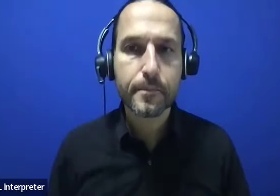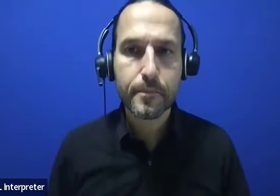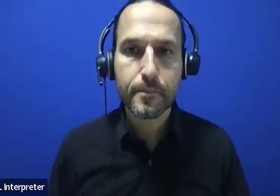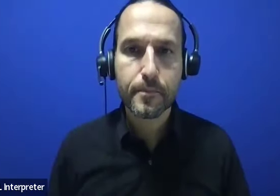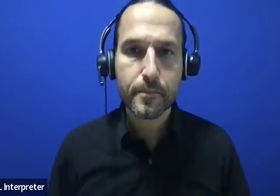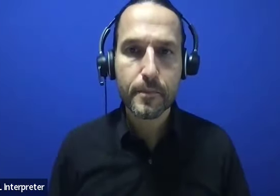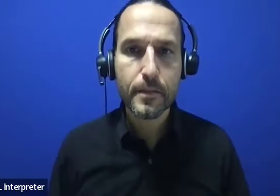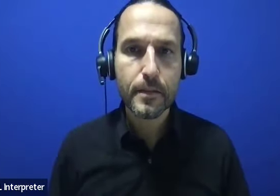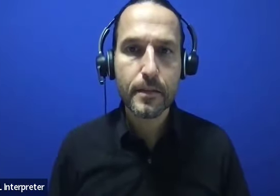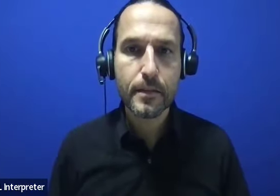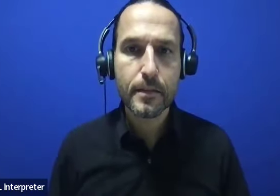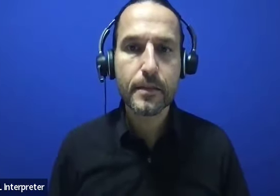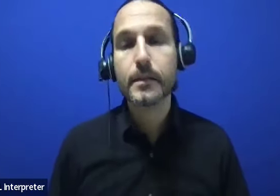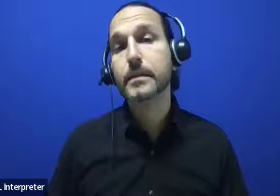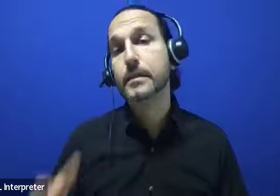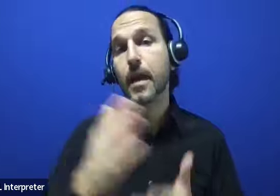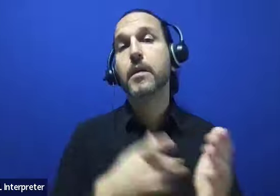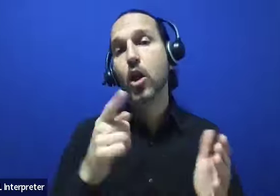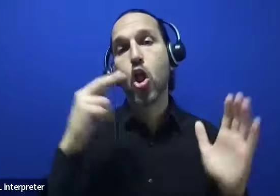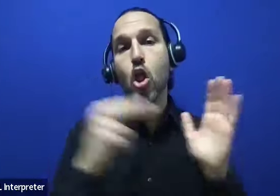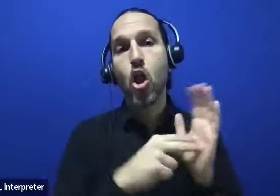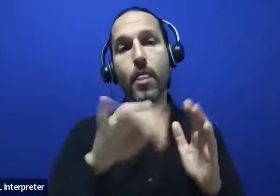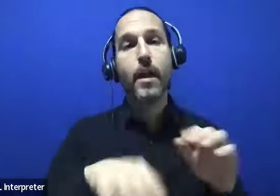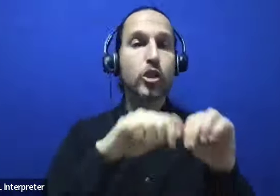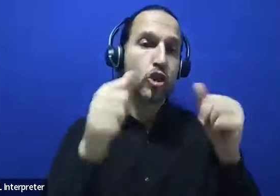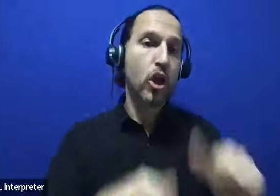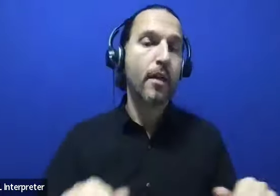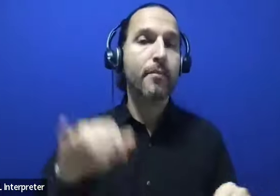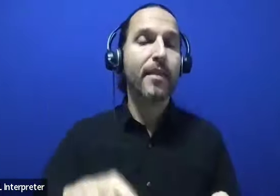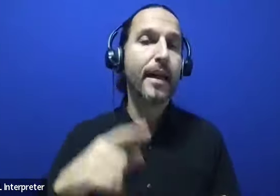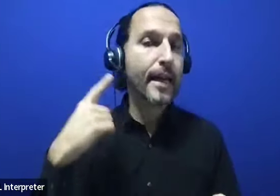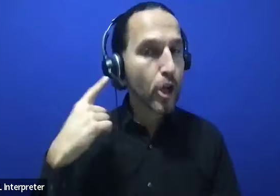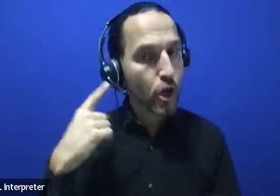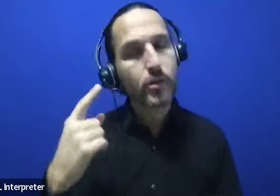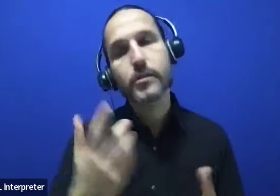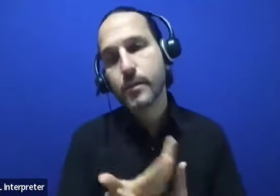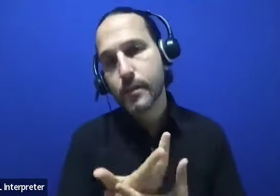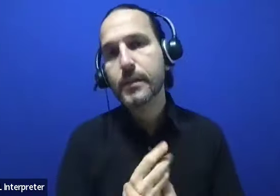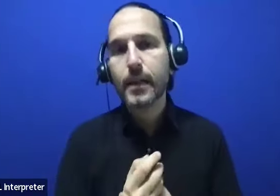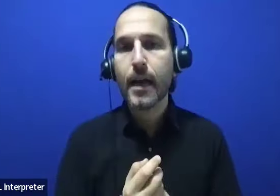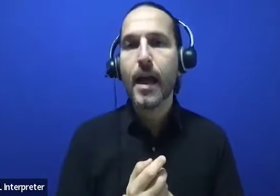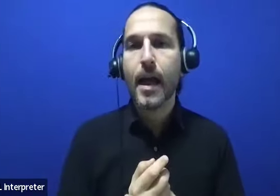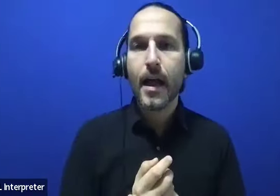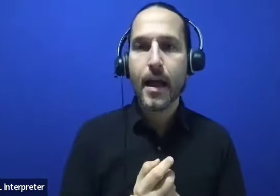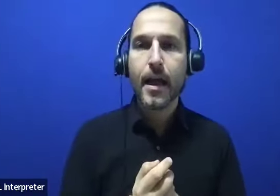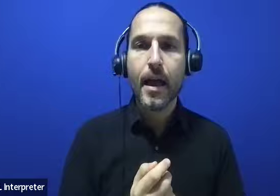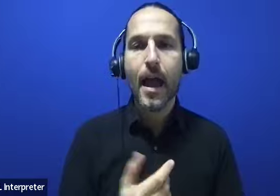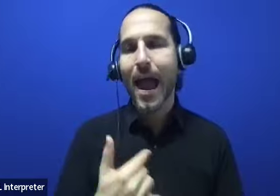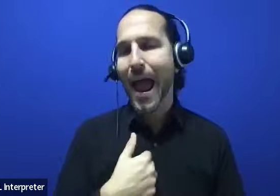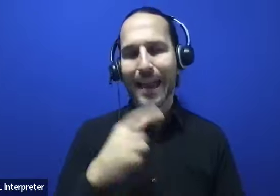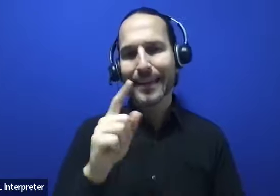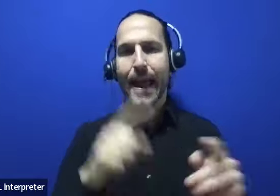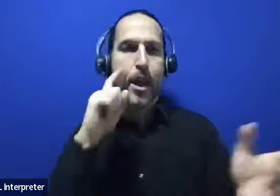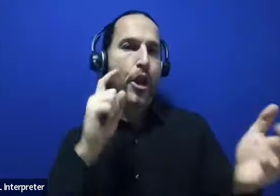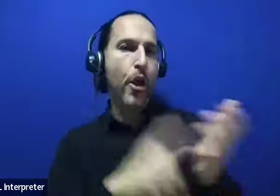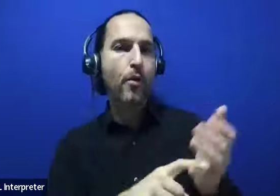Some people have said they can actually diagnose charge by the shape of the ears. I'm not that good, but and you know, one